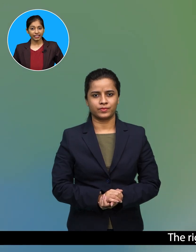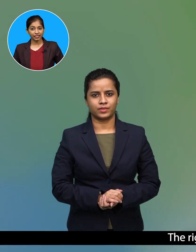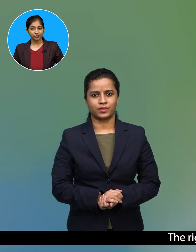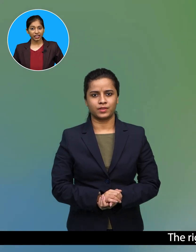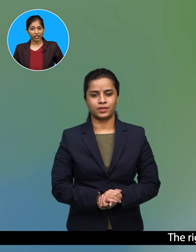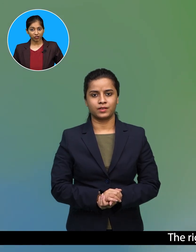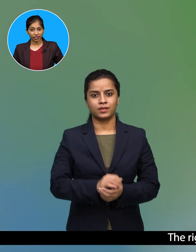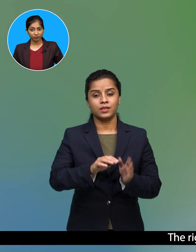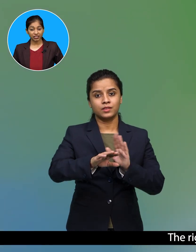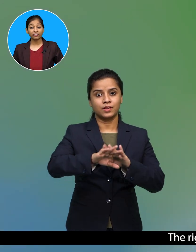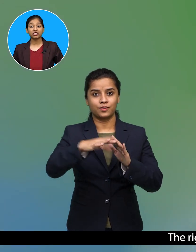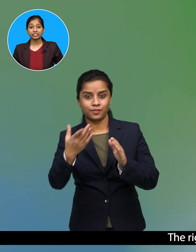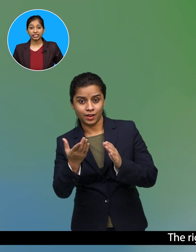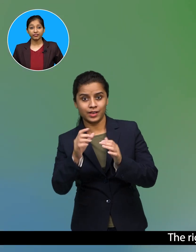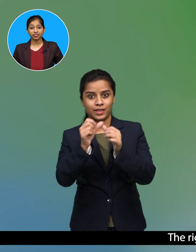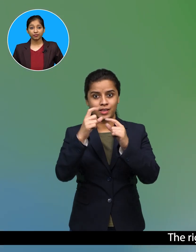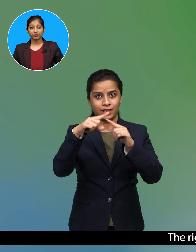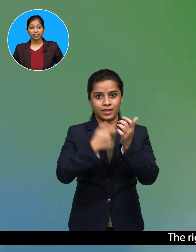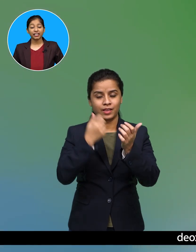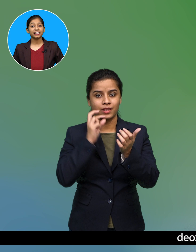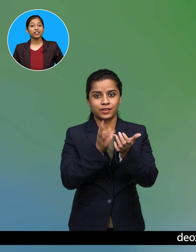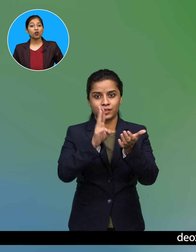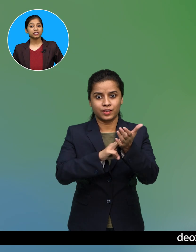The right atrium receives